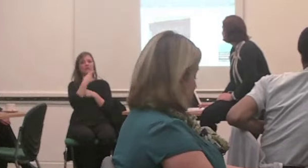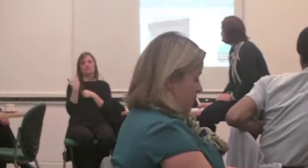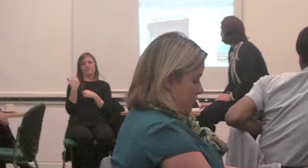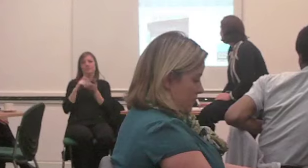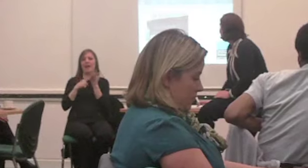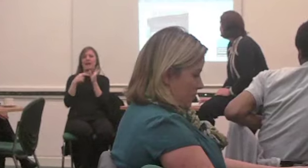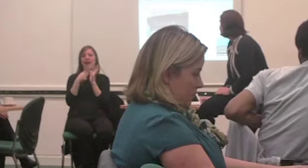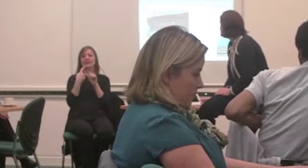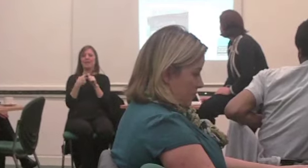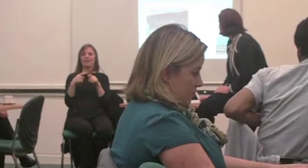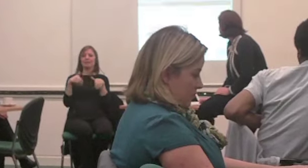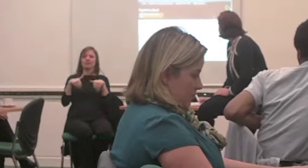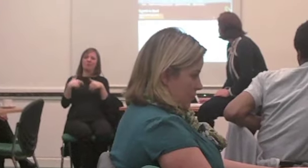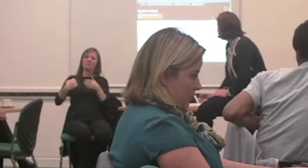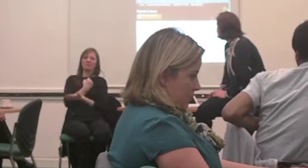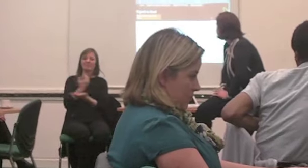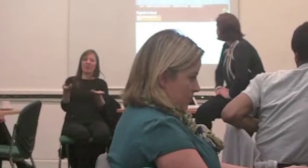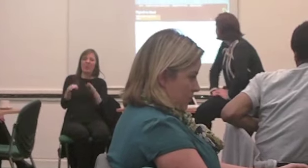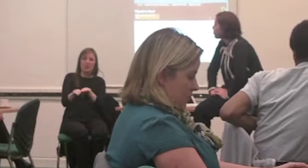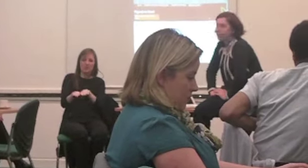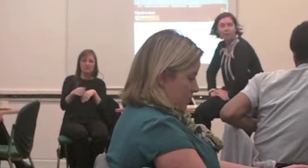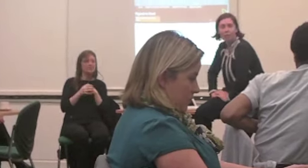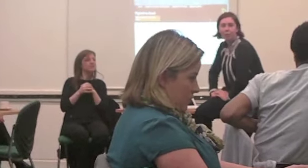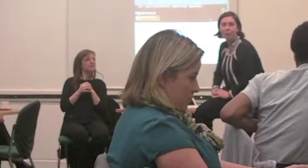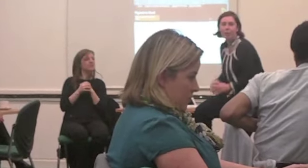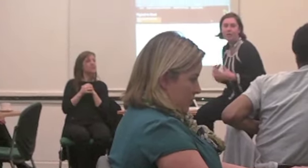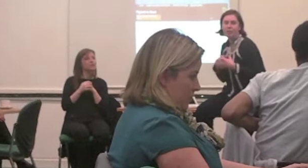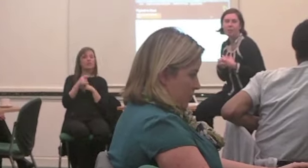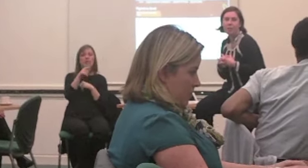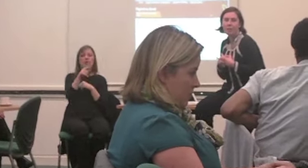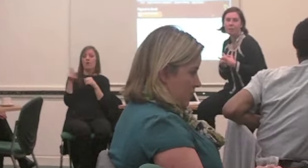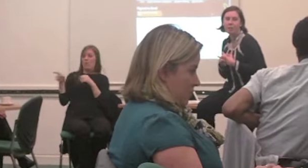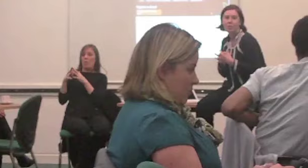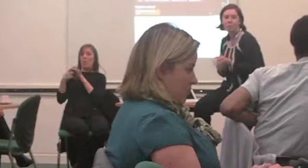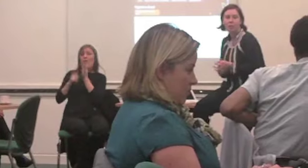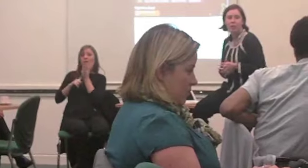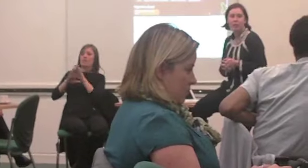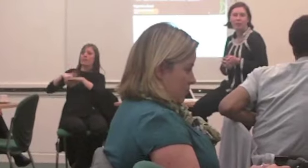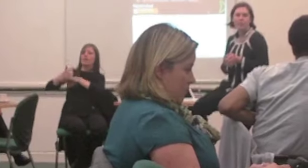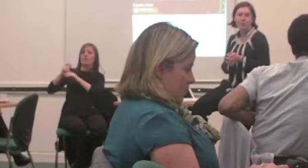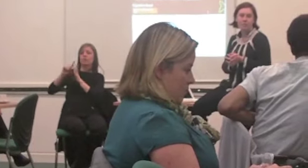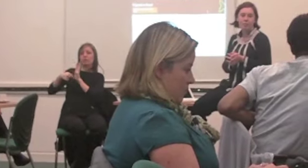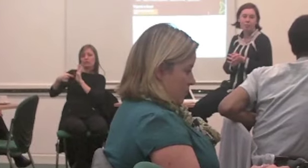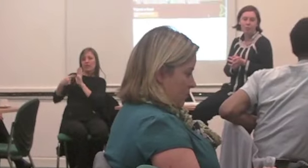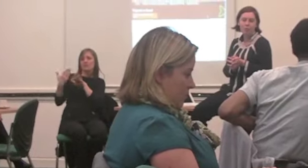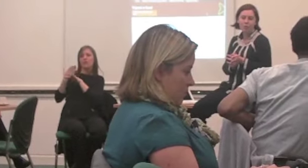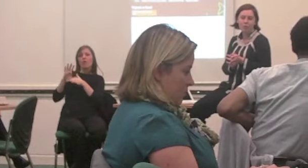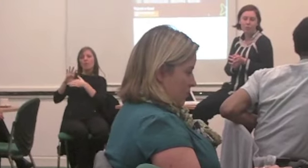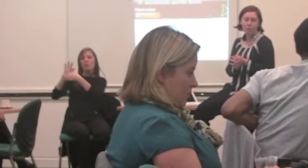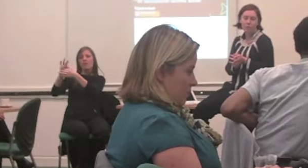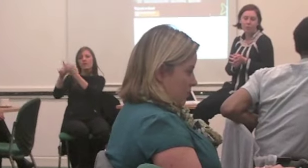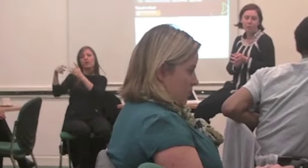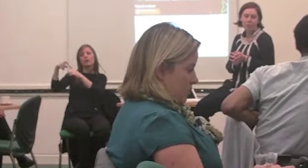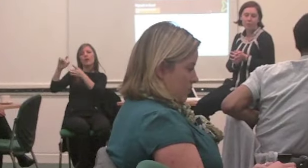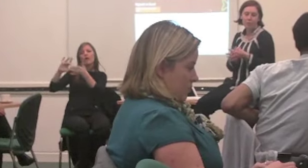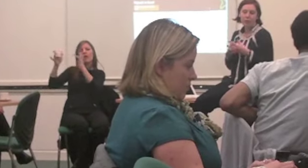close to so basically, Will created this project where we work in partnership with UK online centres, and what we'll do